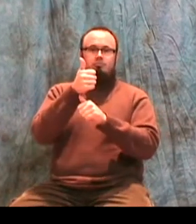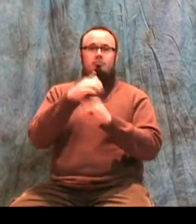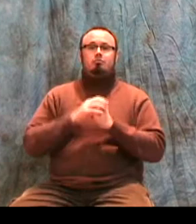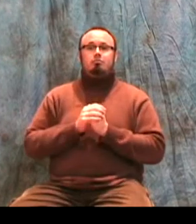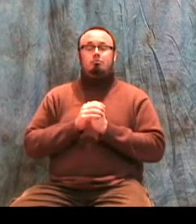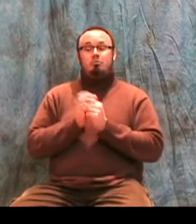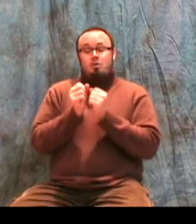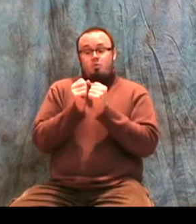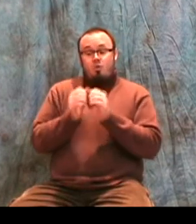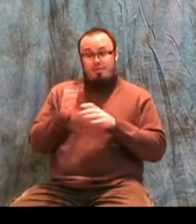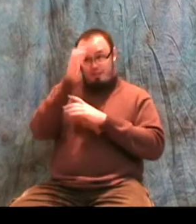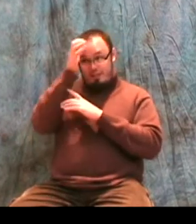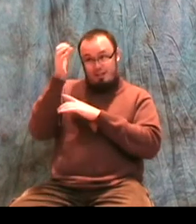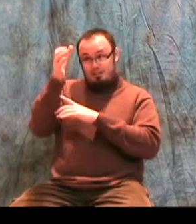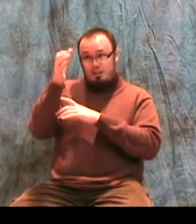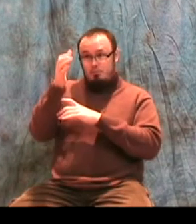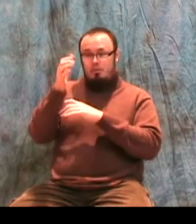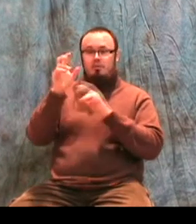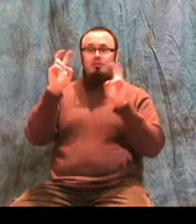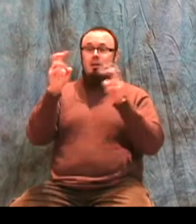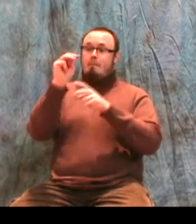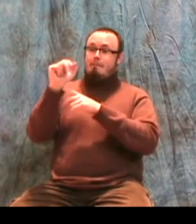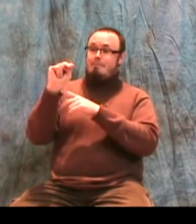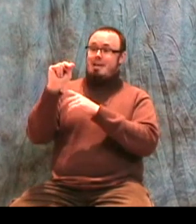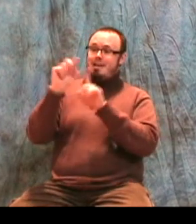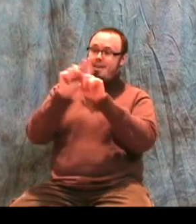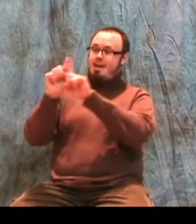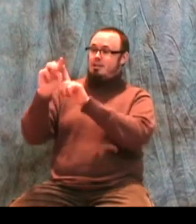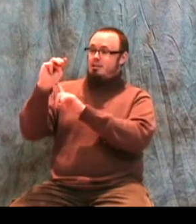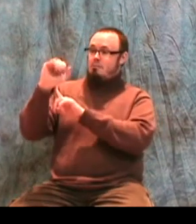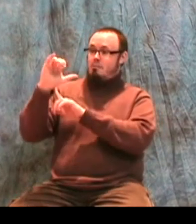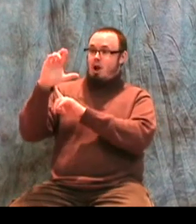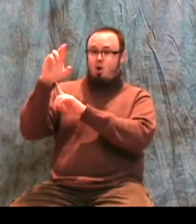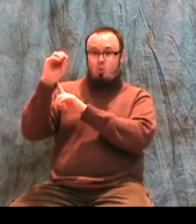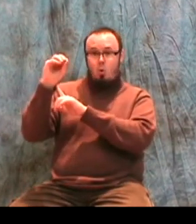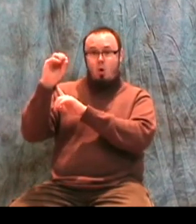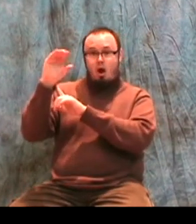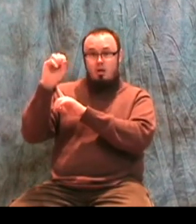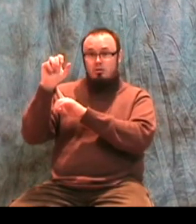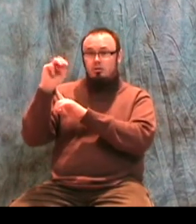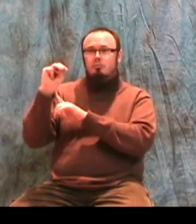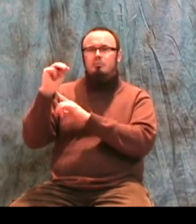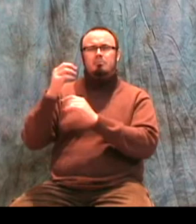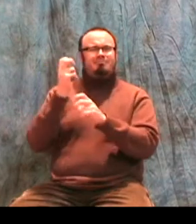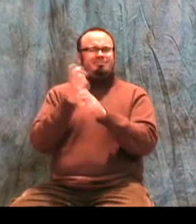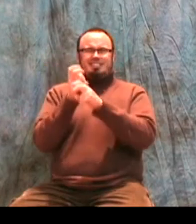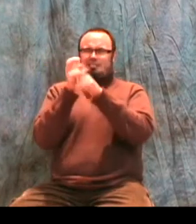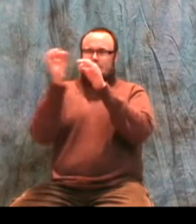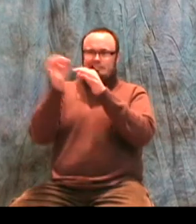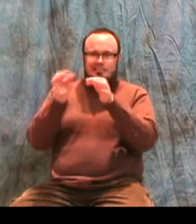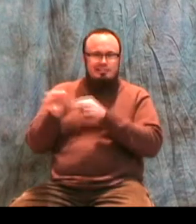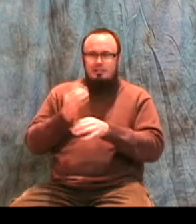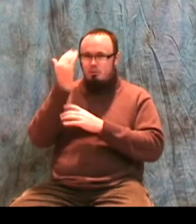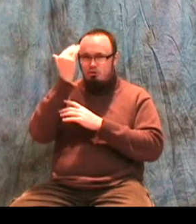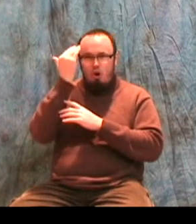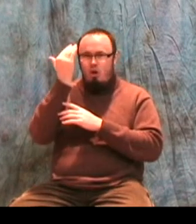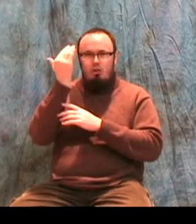Without this concept of man as a microcosm, much knowledge will be hard to put in a context.